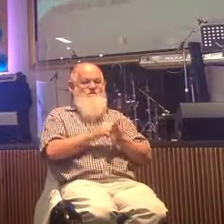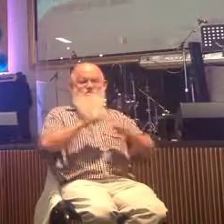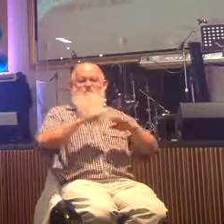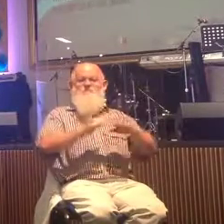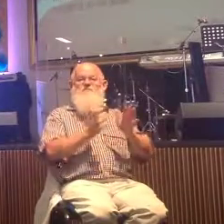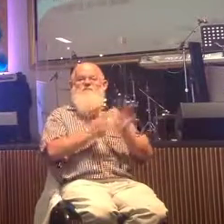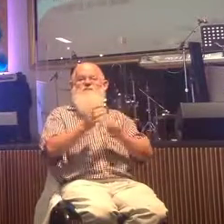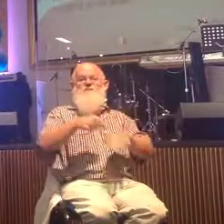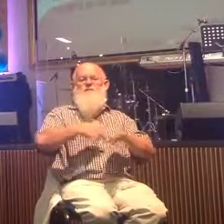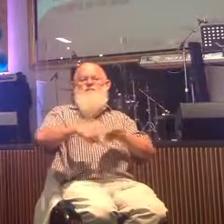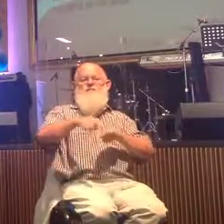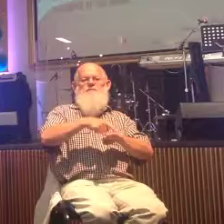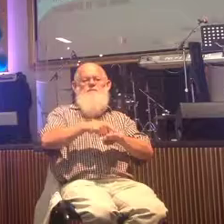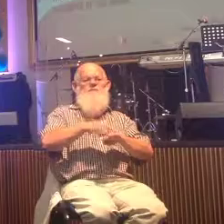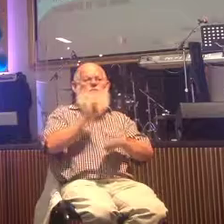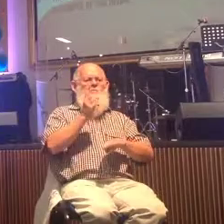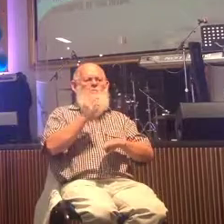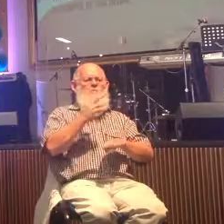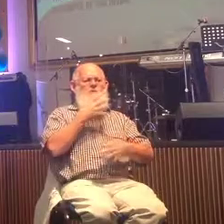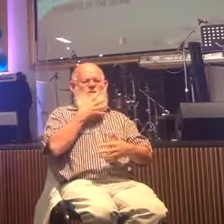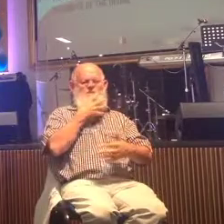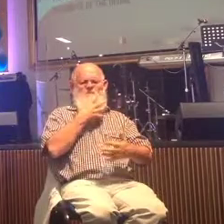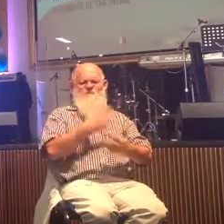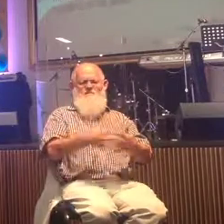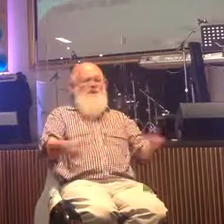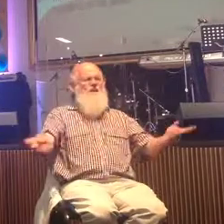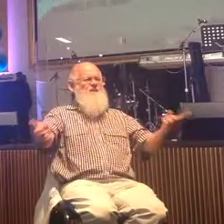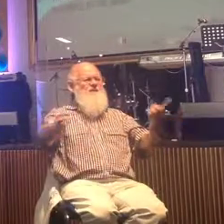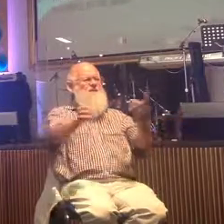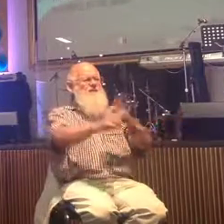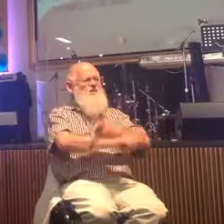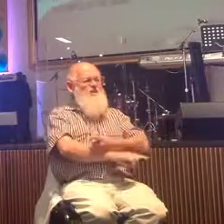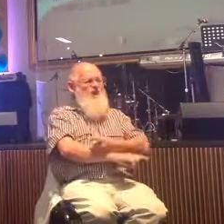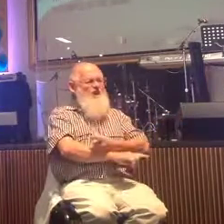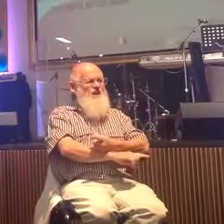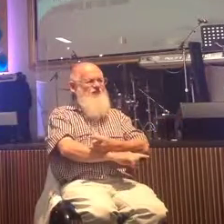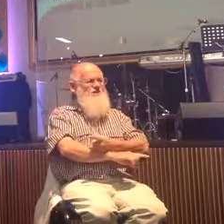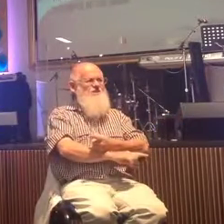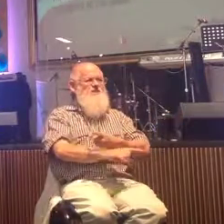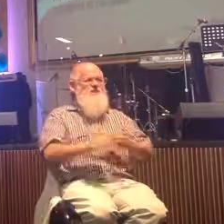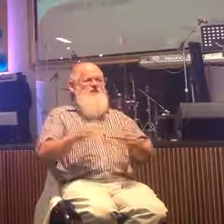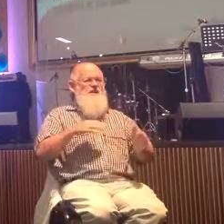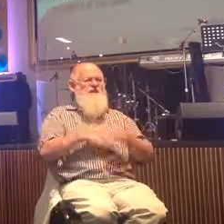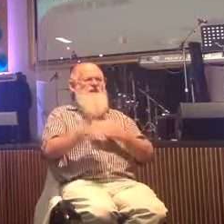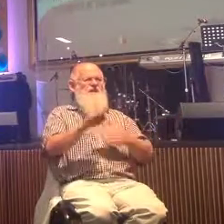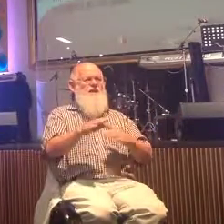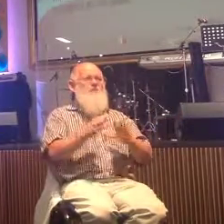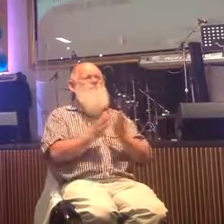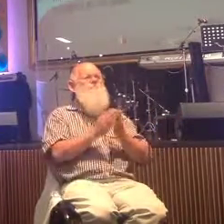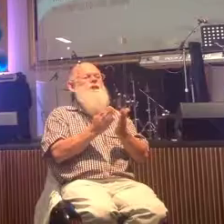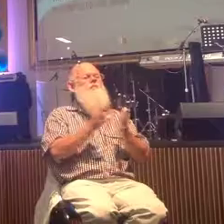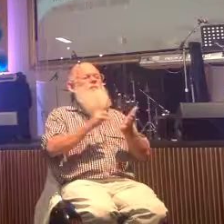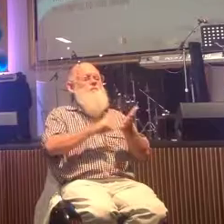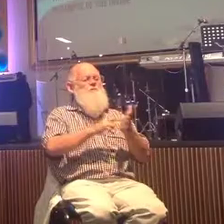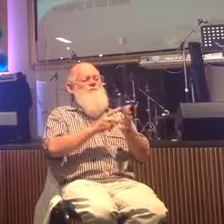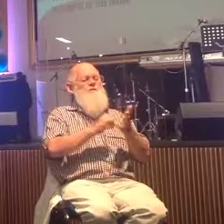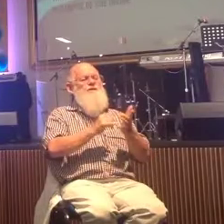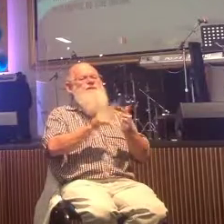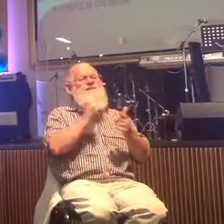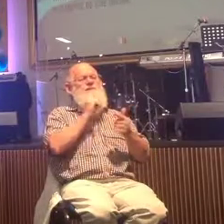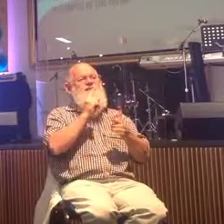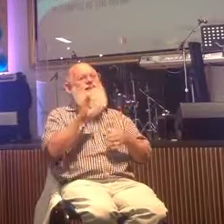feet. What an incredible transformation. And in this passage we just read, it says that they came and they saw